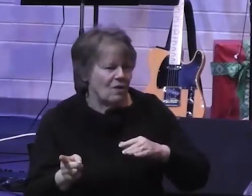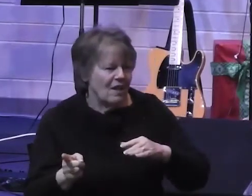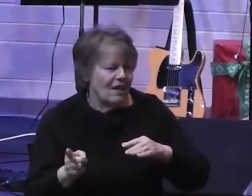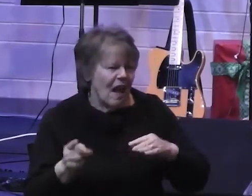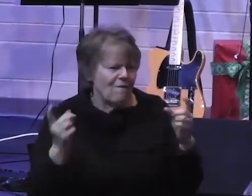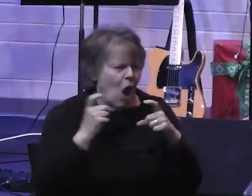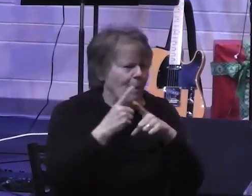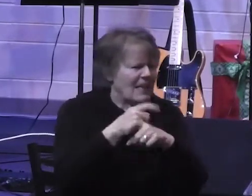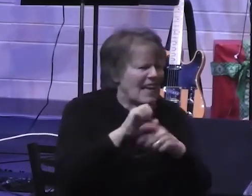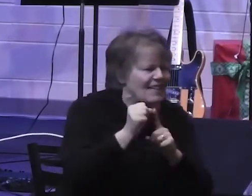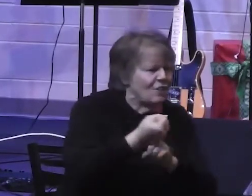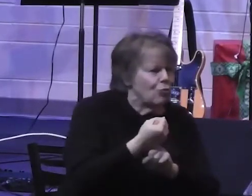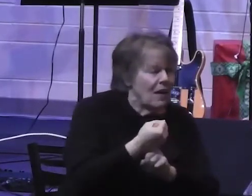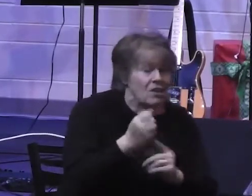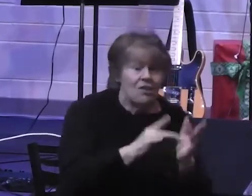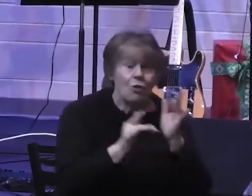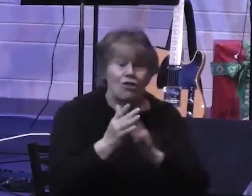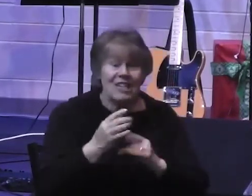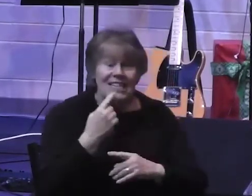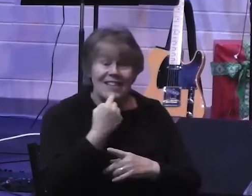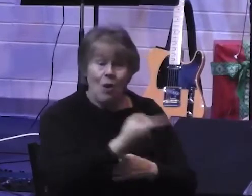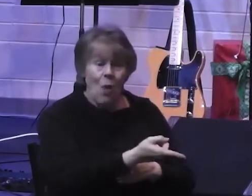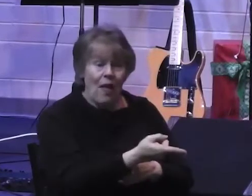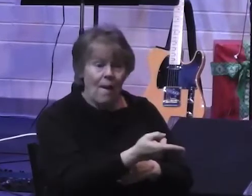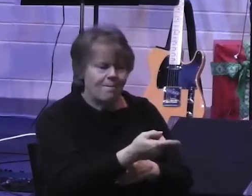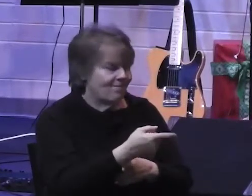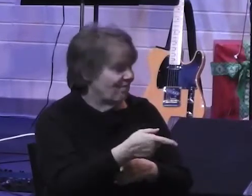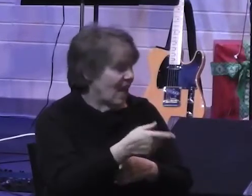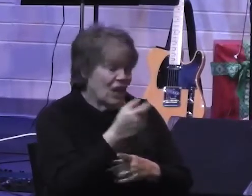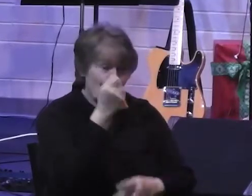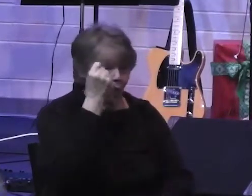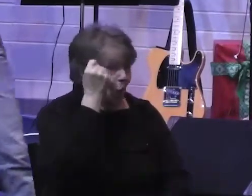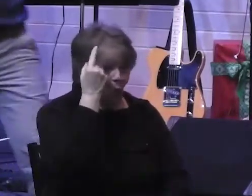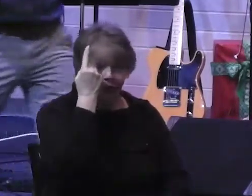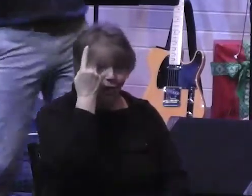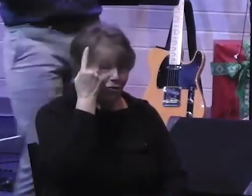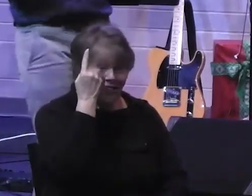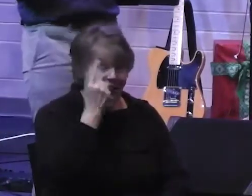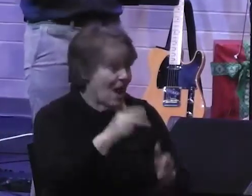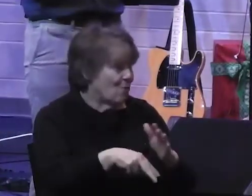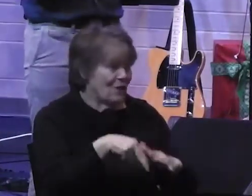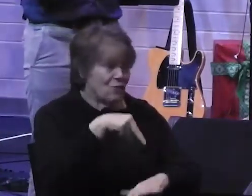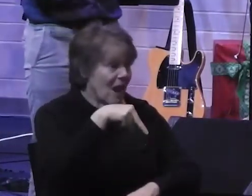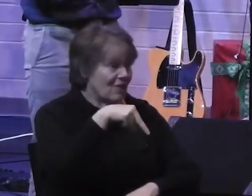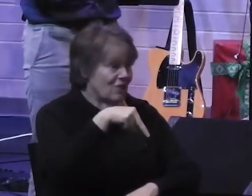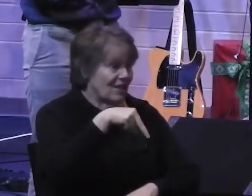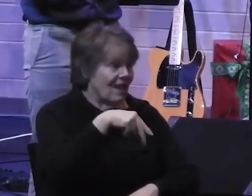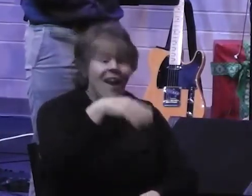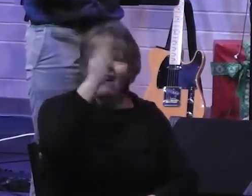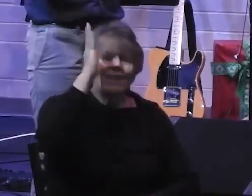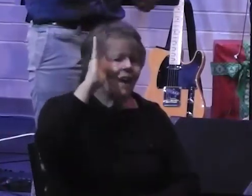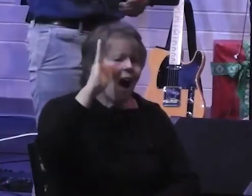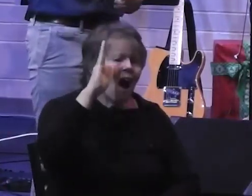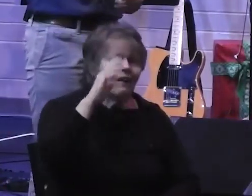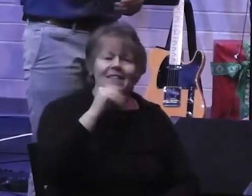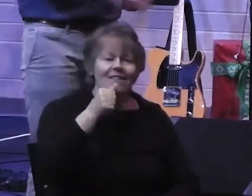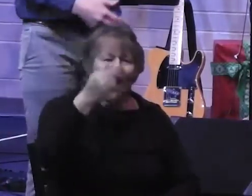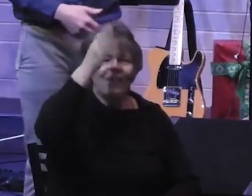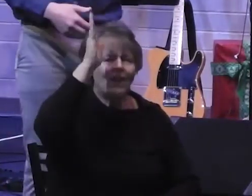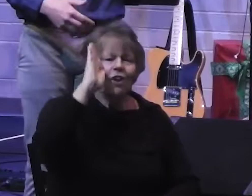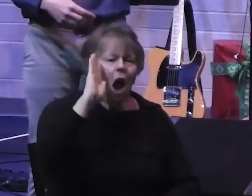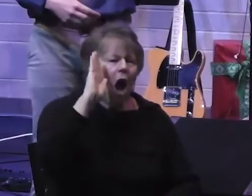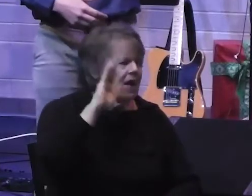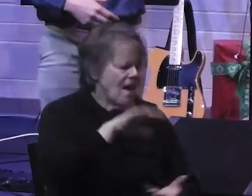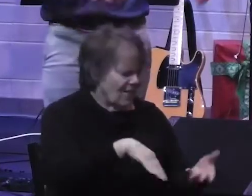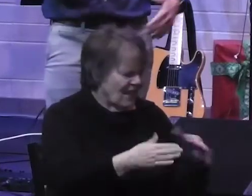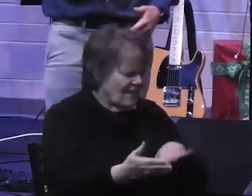Jesus' answer was, you don't understand resurrection. God is not the God of the dead, people